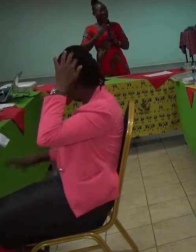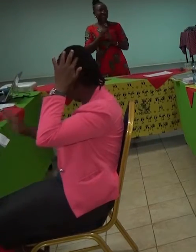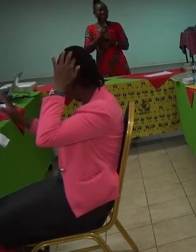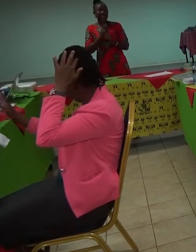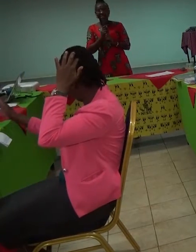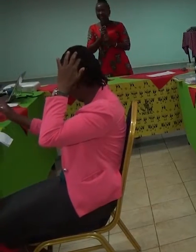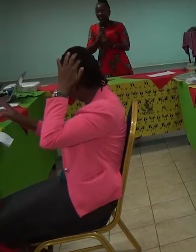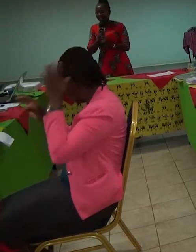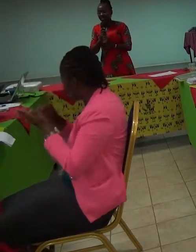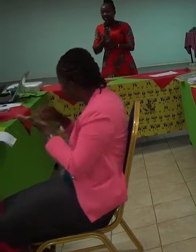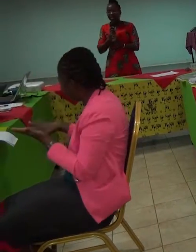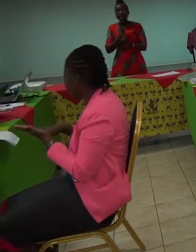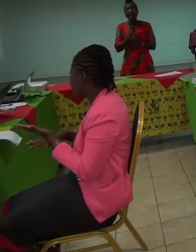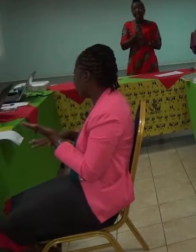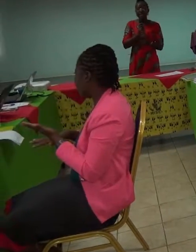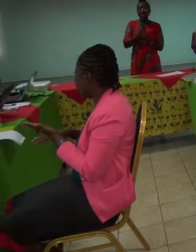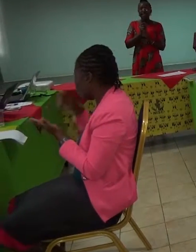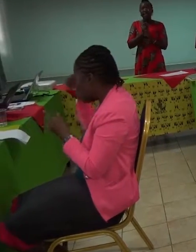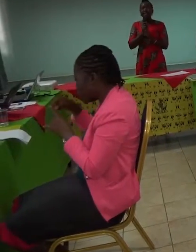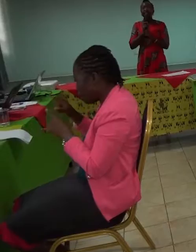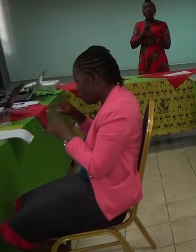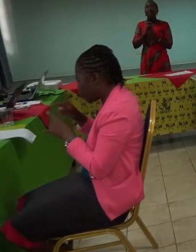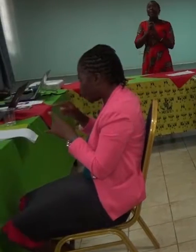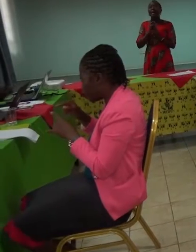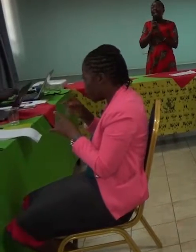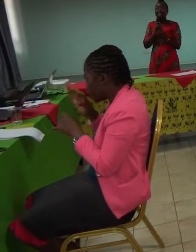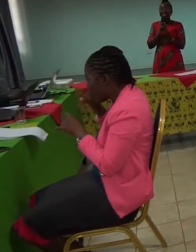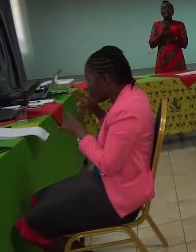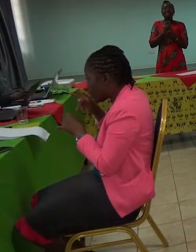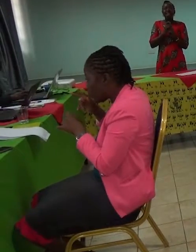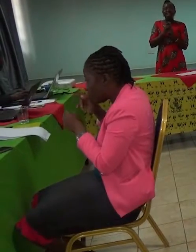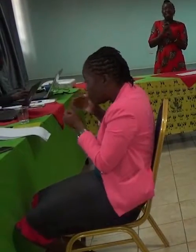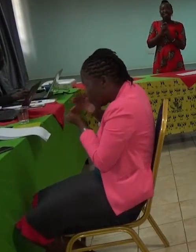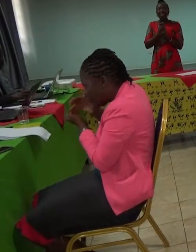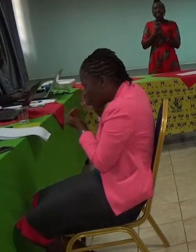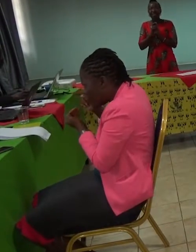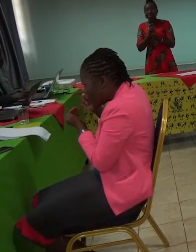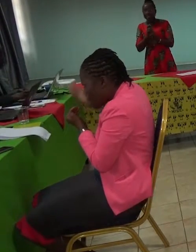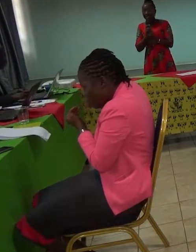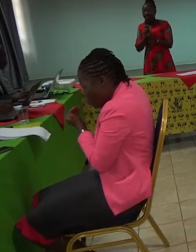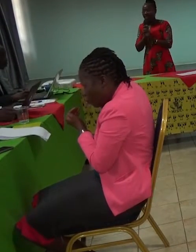the trench coat that she's wearing. Let us give her some colors. I think